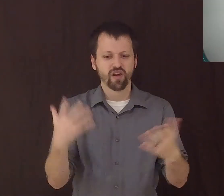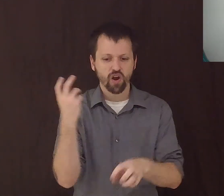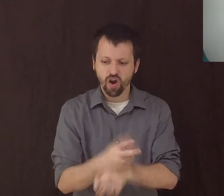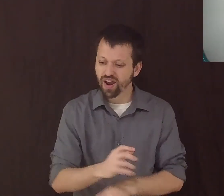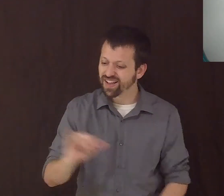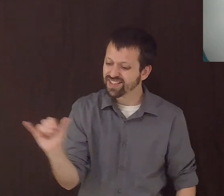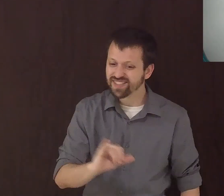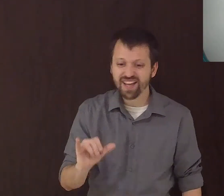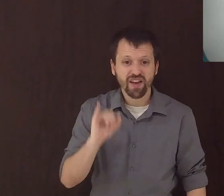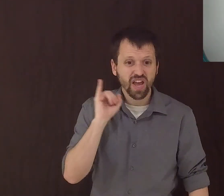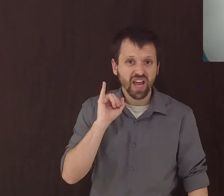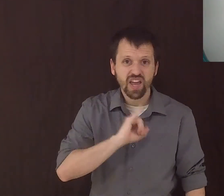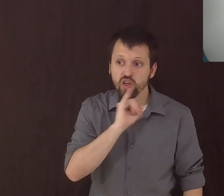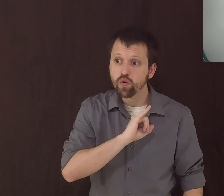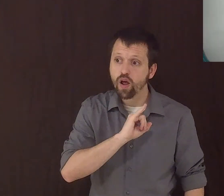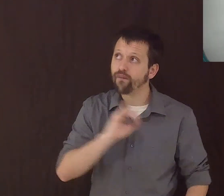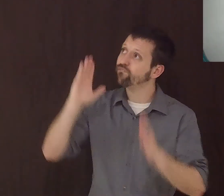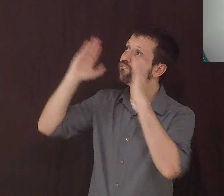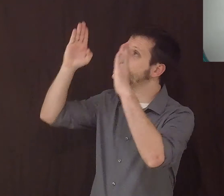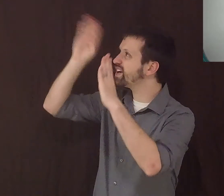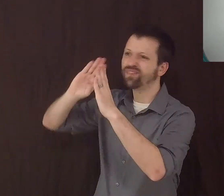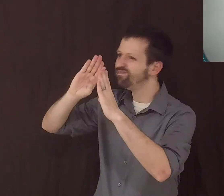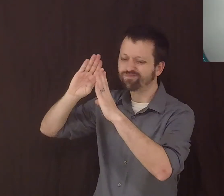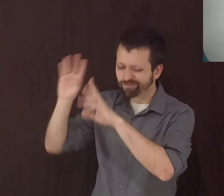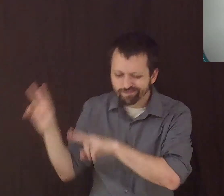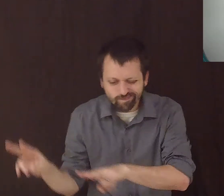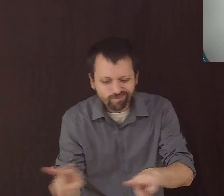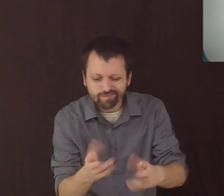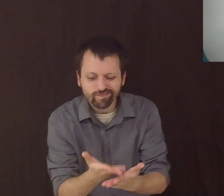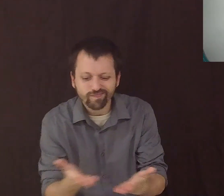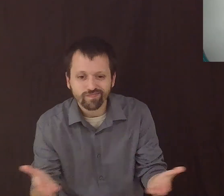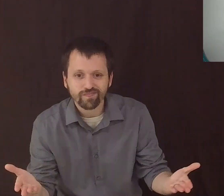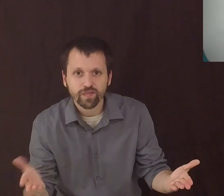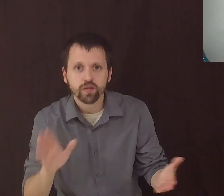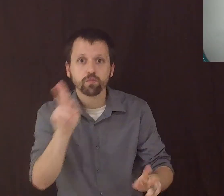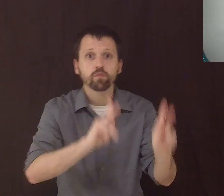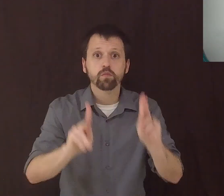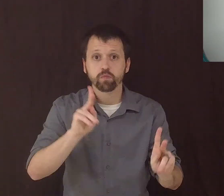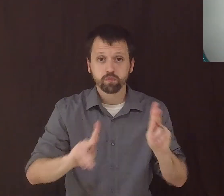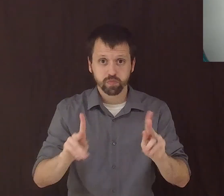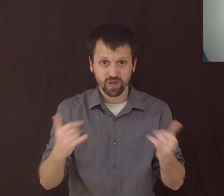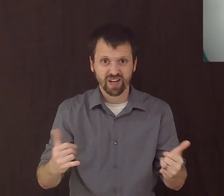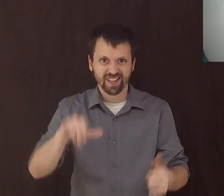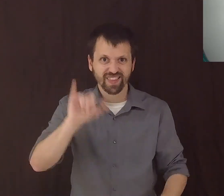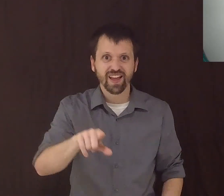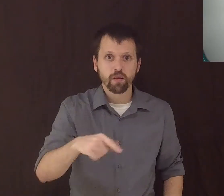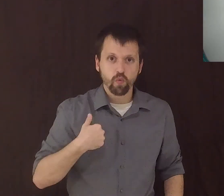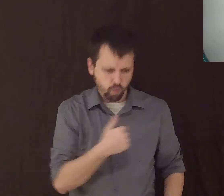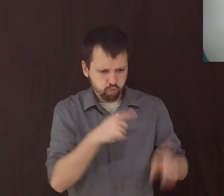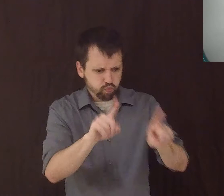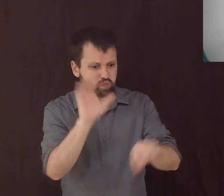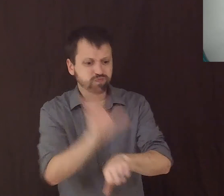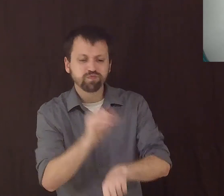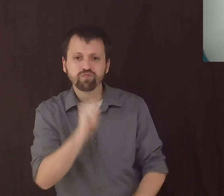wilderness, there's people that's going to happen to them, you know, during this time. And, you know, we're not going to church. We're not